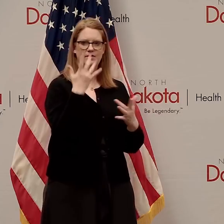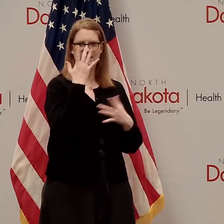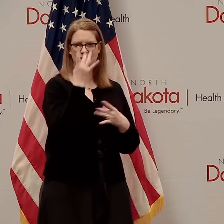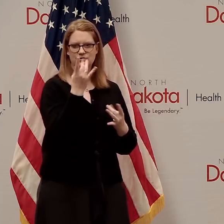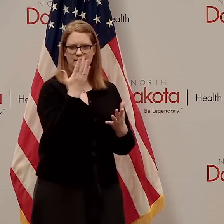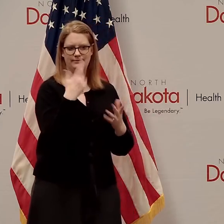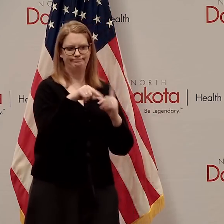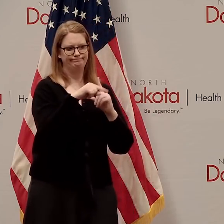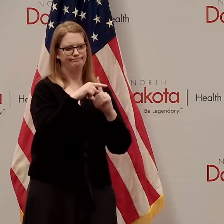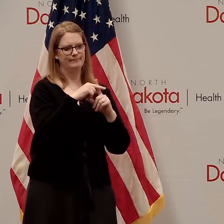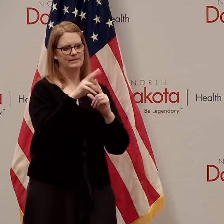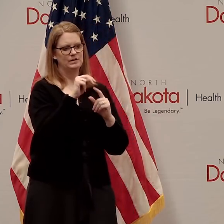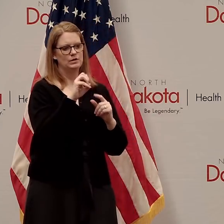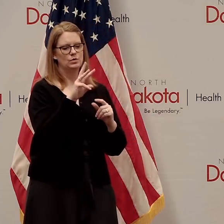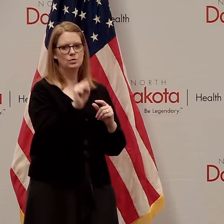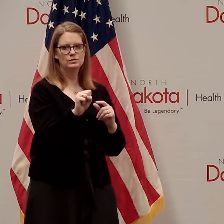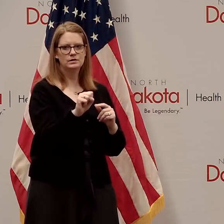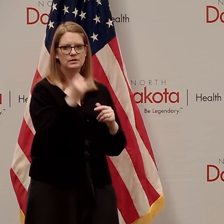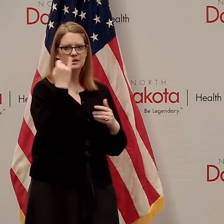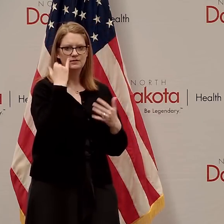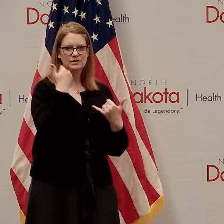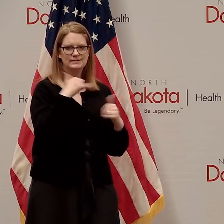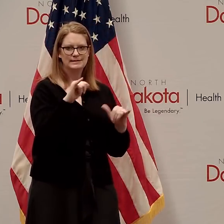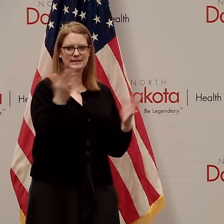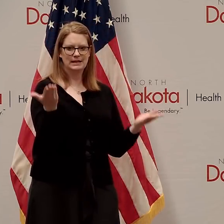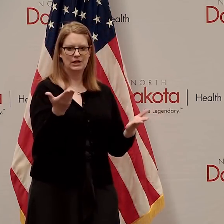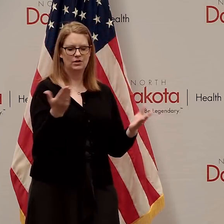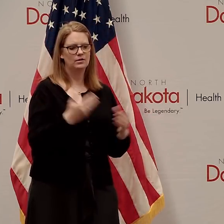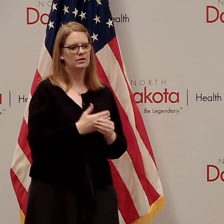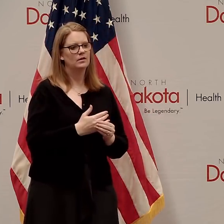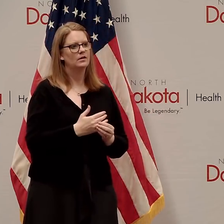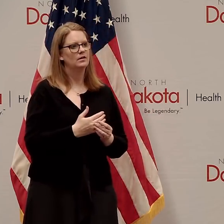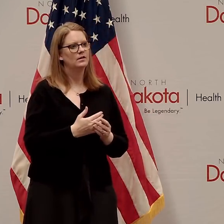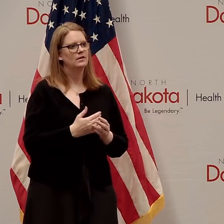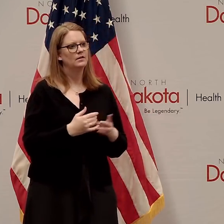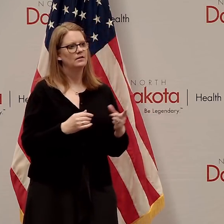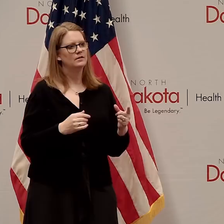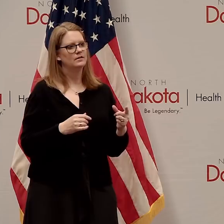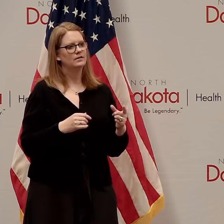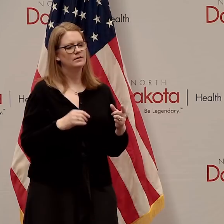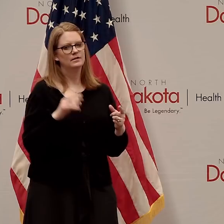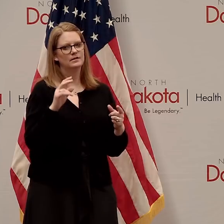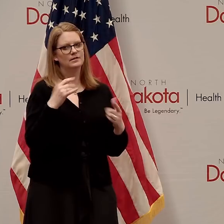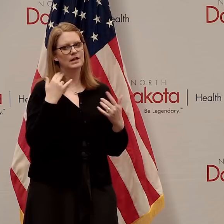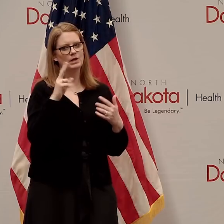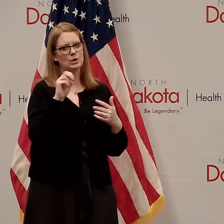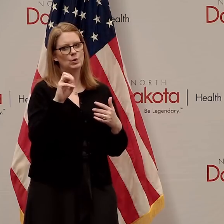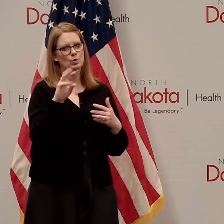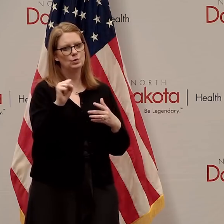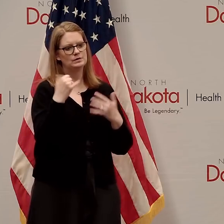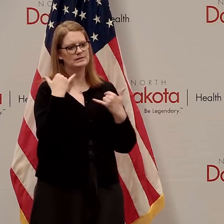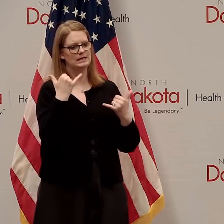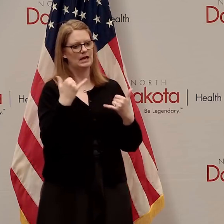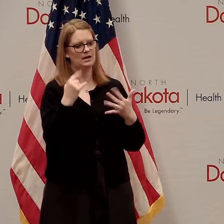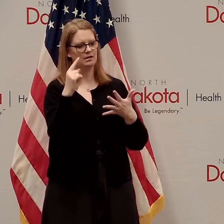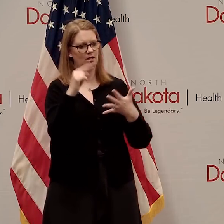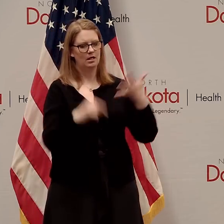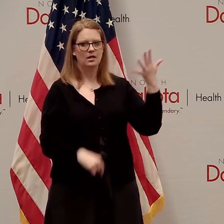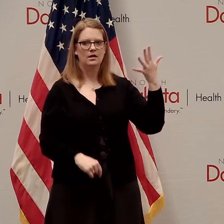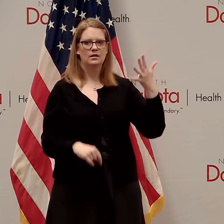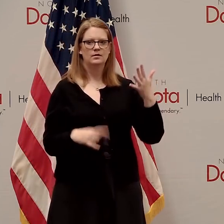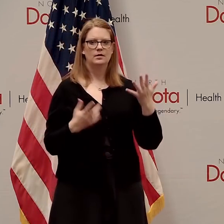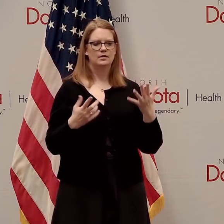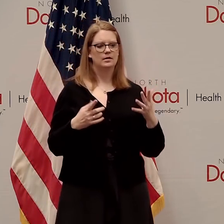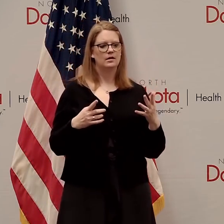news. So stick around if you're still with us. But following this news today about all the things we're doing on the economic resilience,